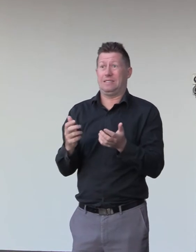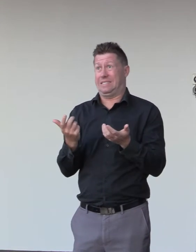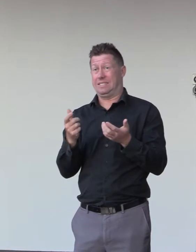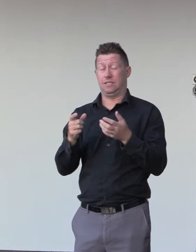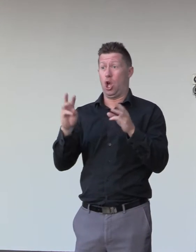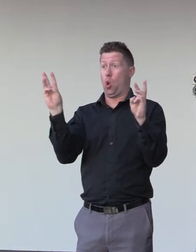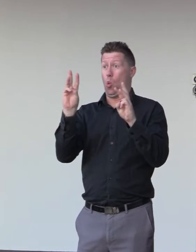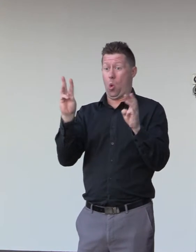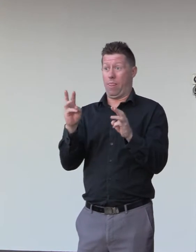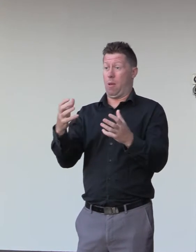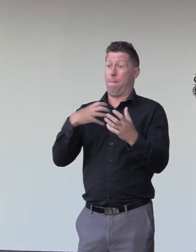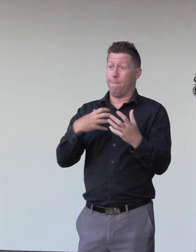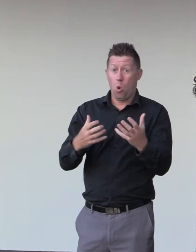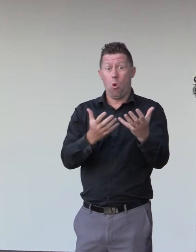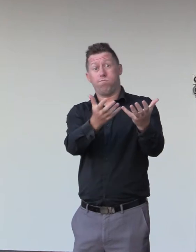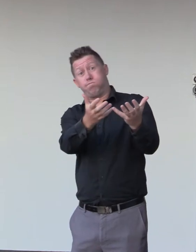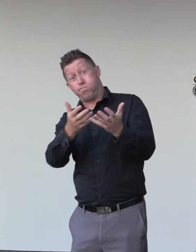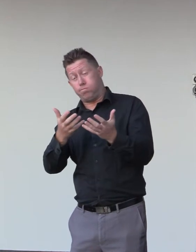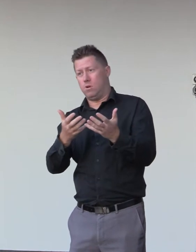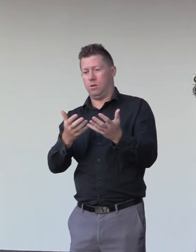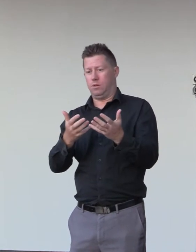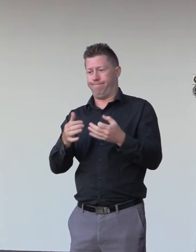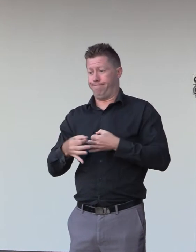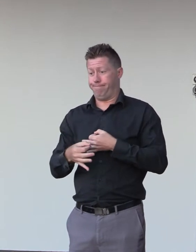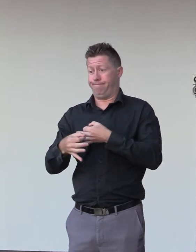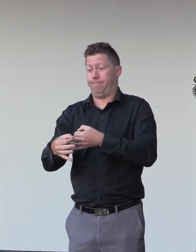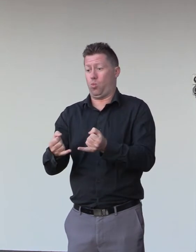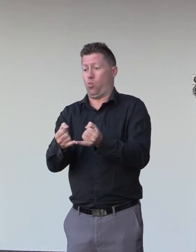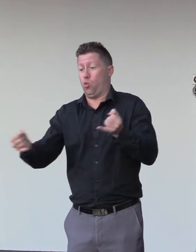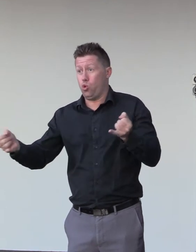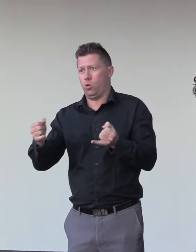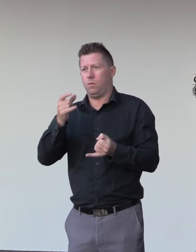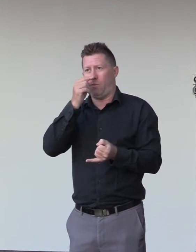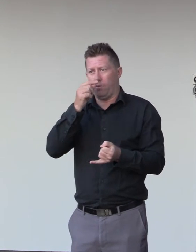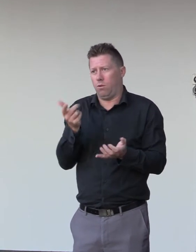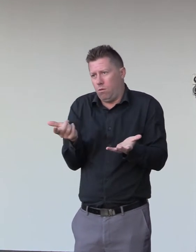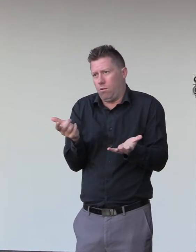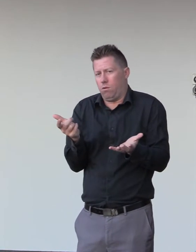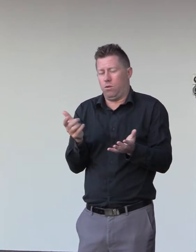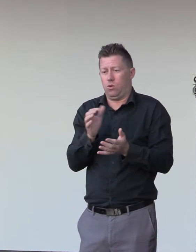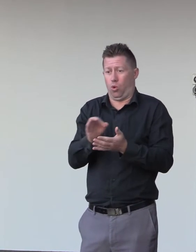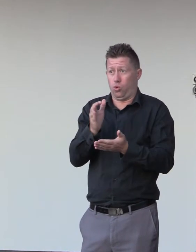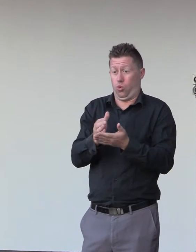weather, there is a possibility that this may be delayed further, particularly if there's more impacts in that location.